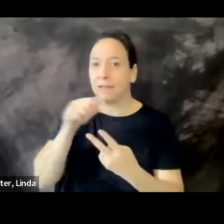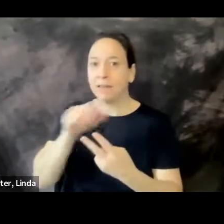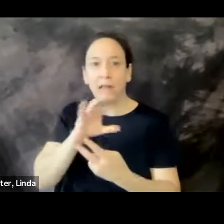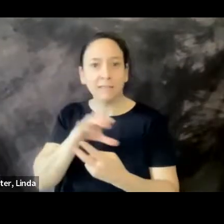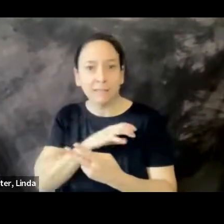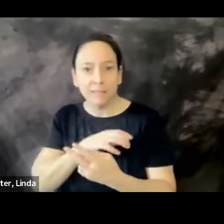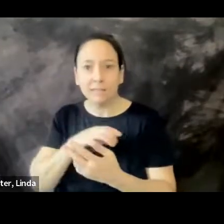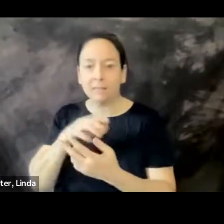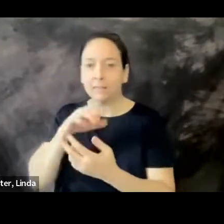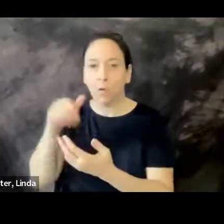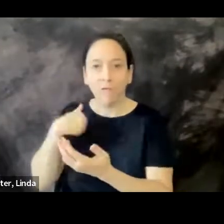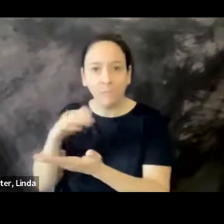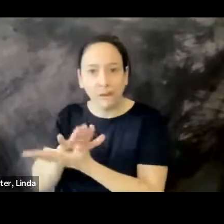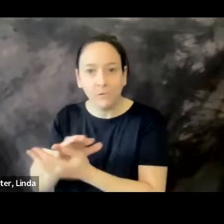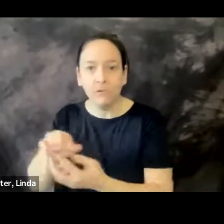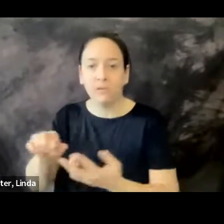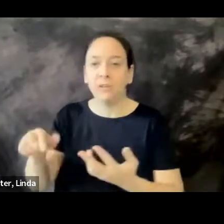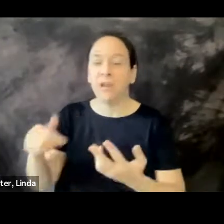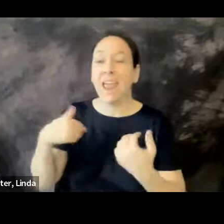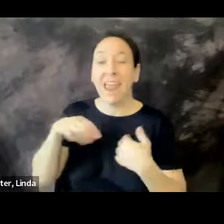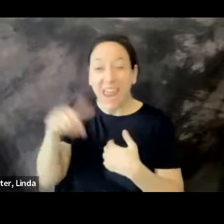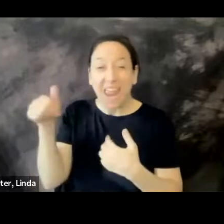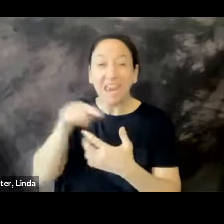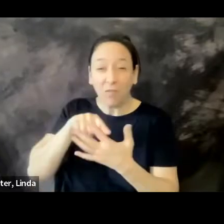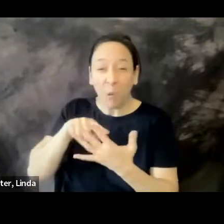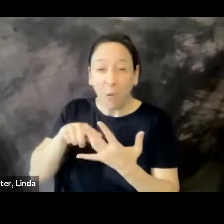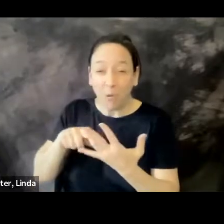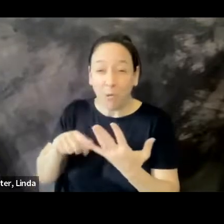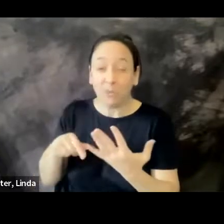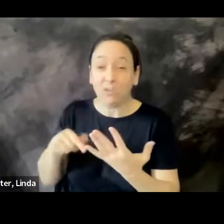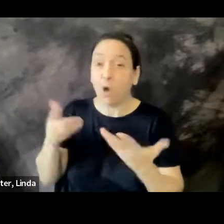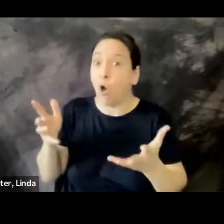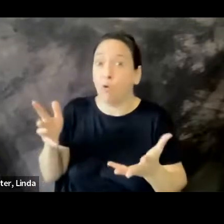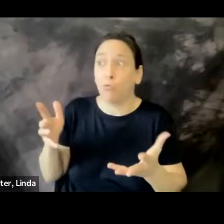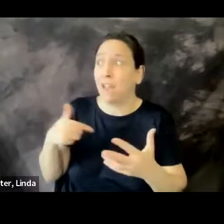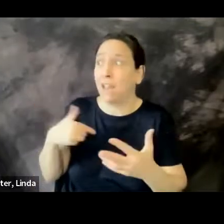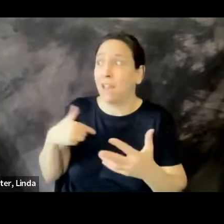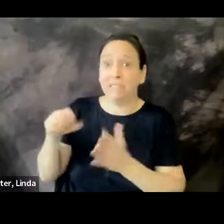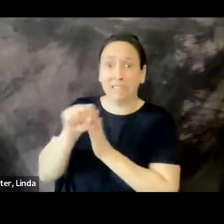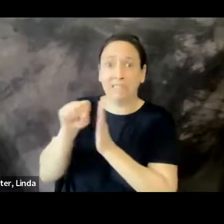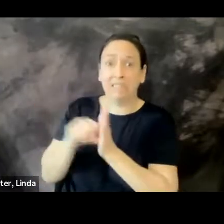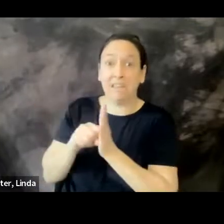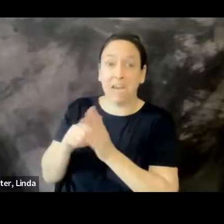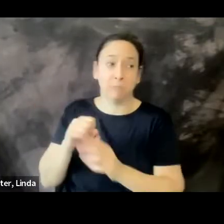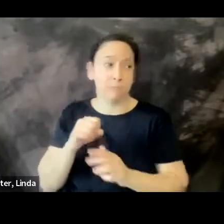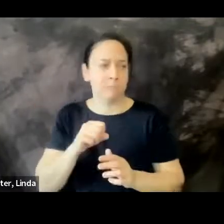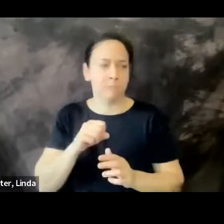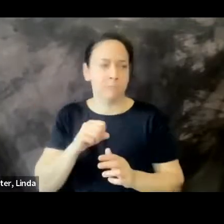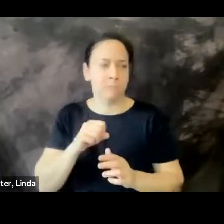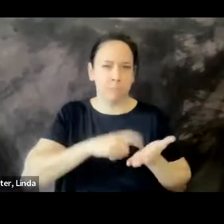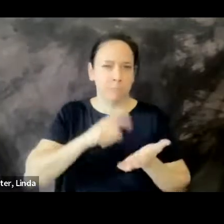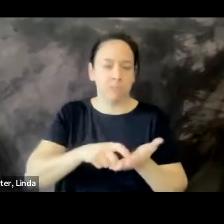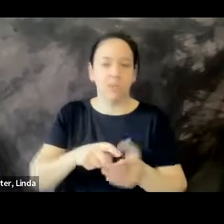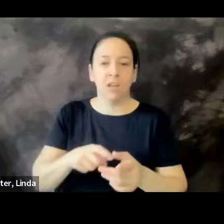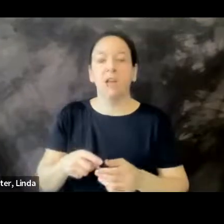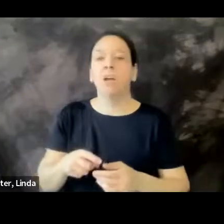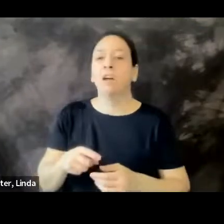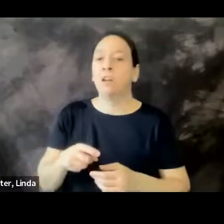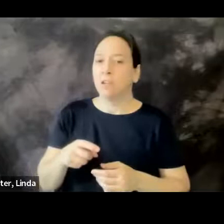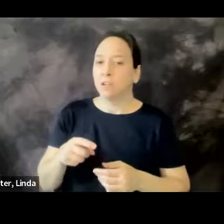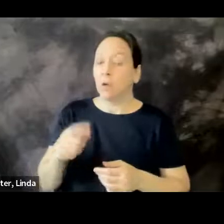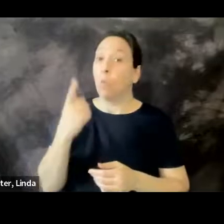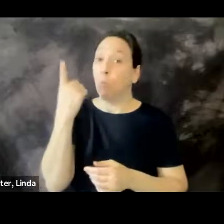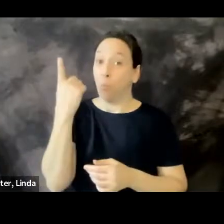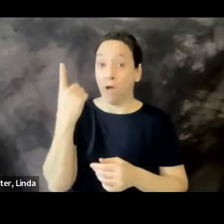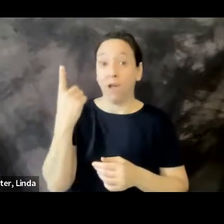of identity or combination of identities that is already targeted by the state. So one very like stark